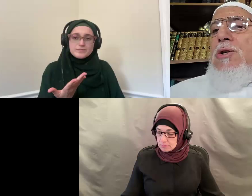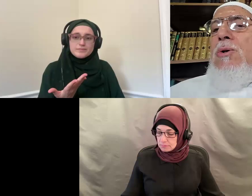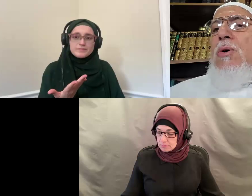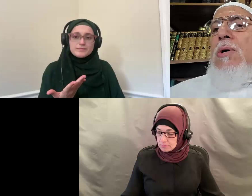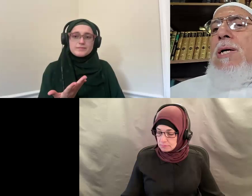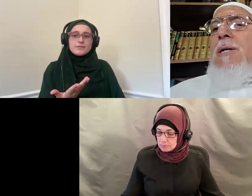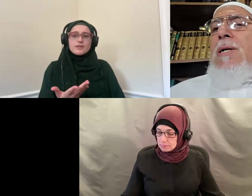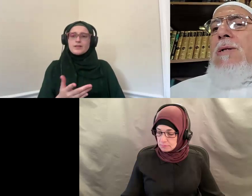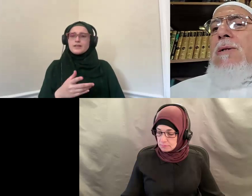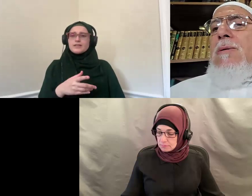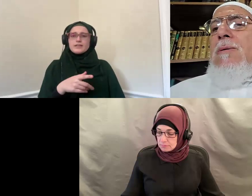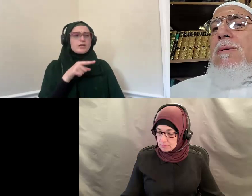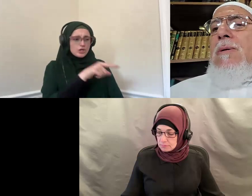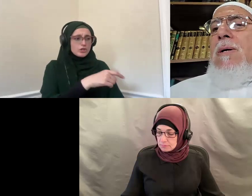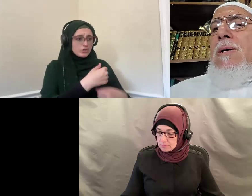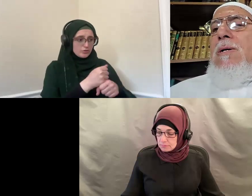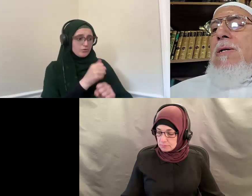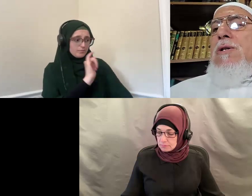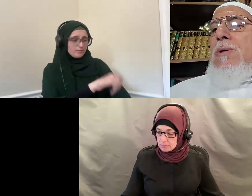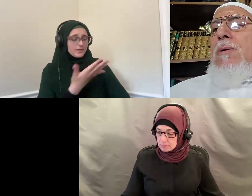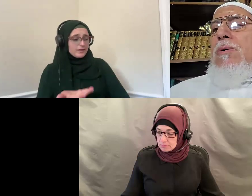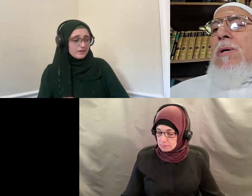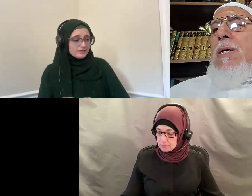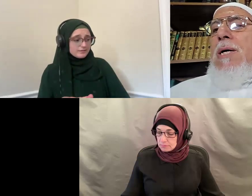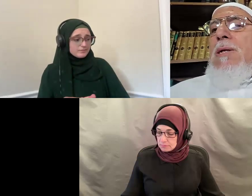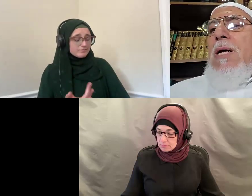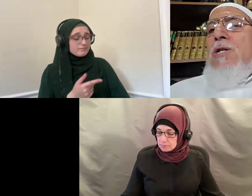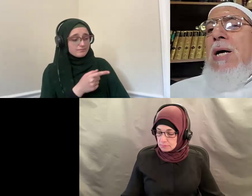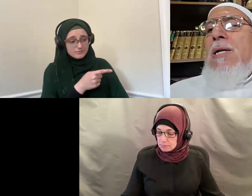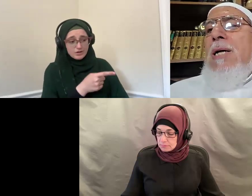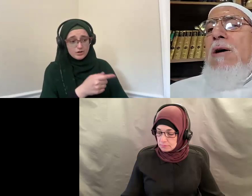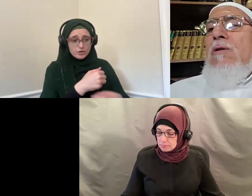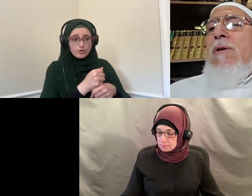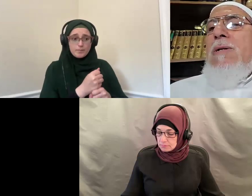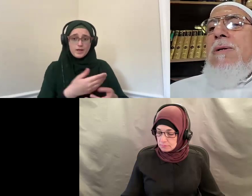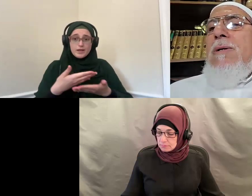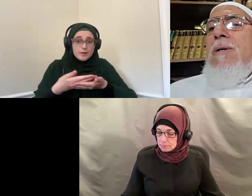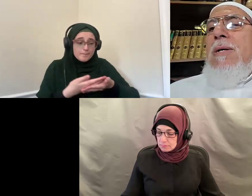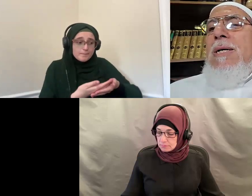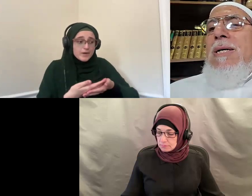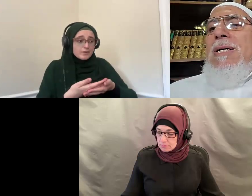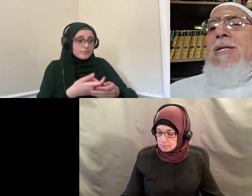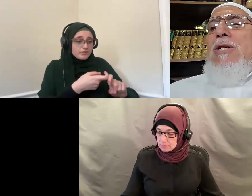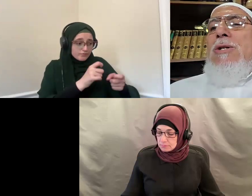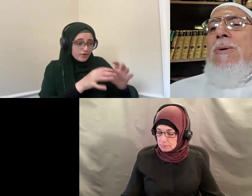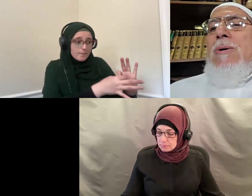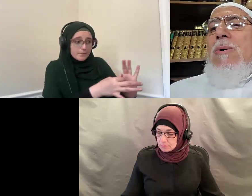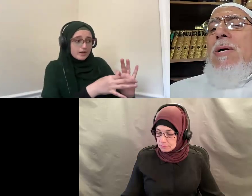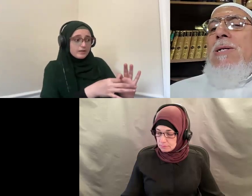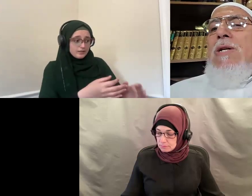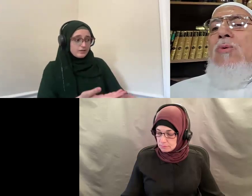Is it you who created it? Is it you who created a child out of it? Is